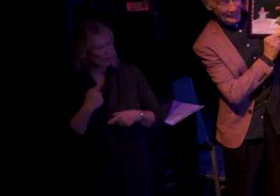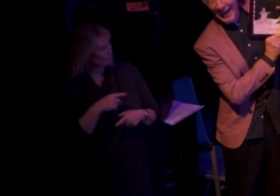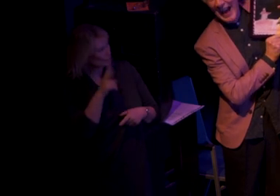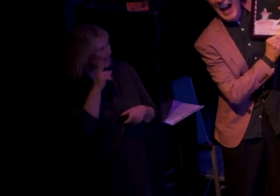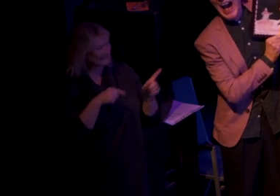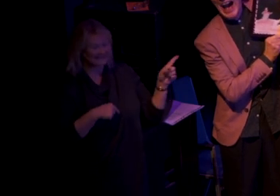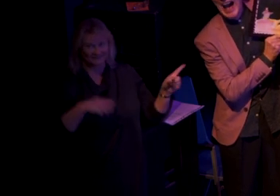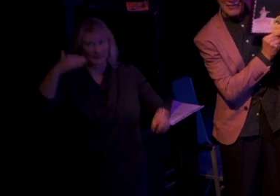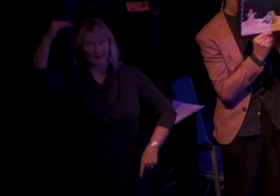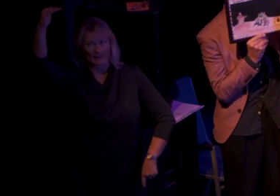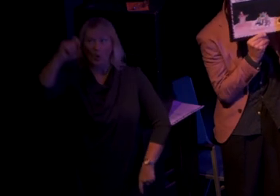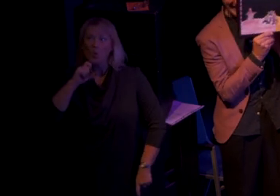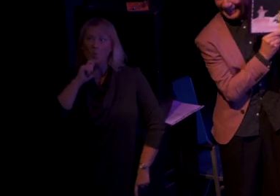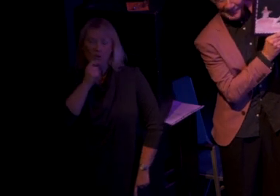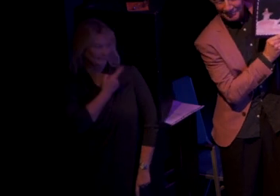Ninian.